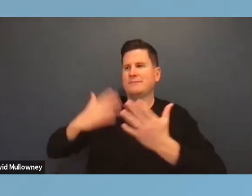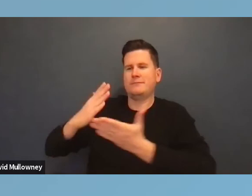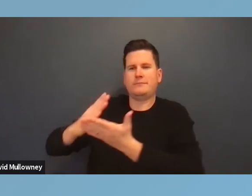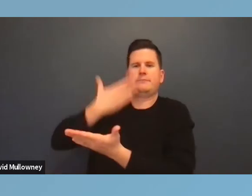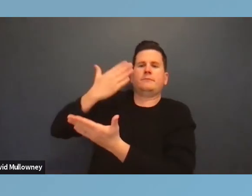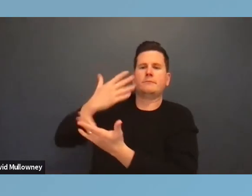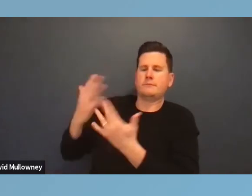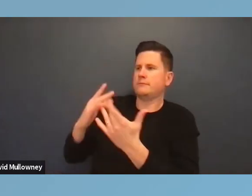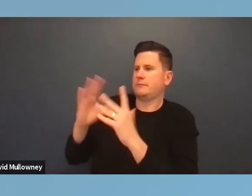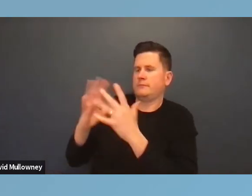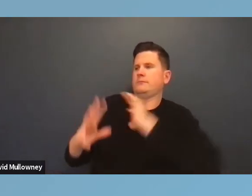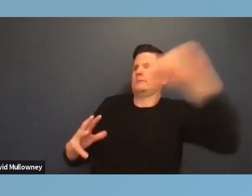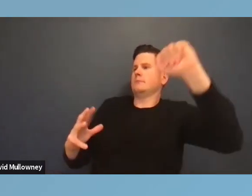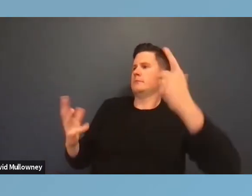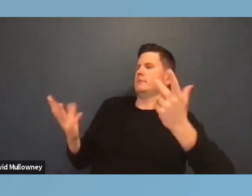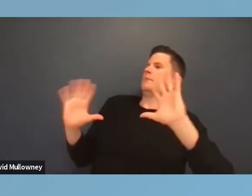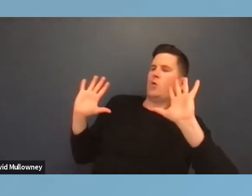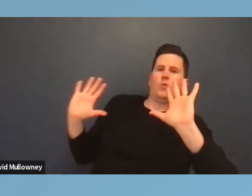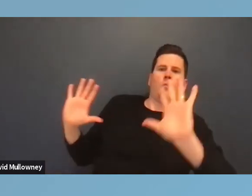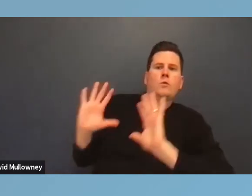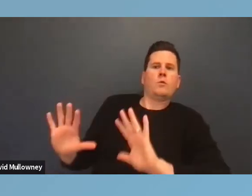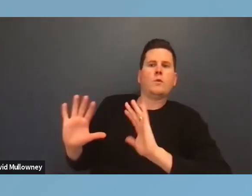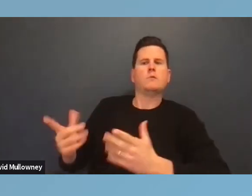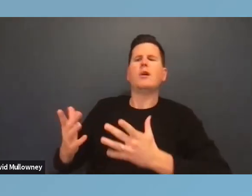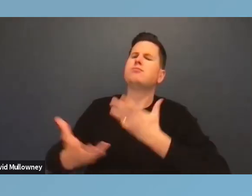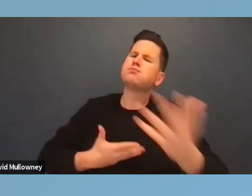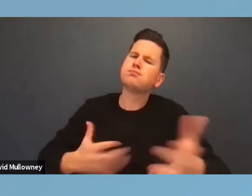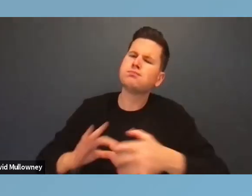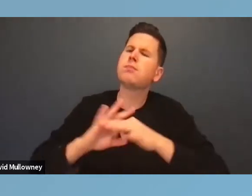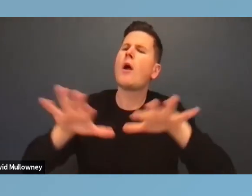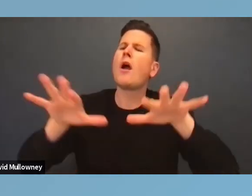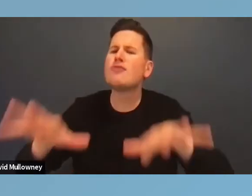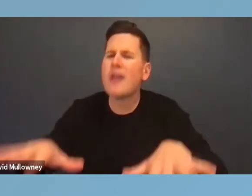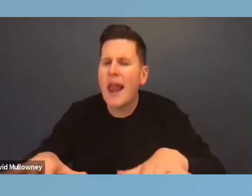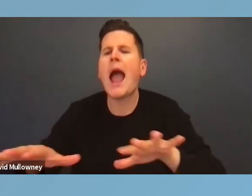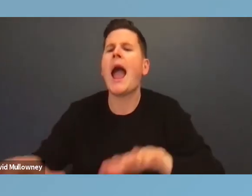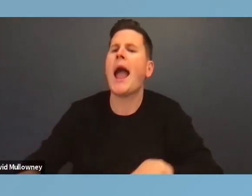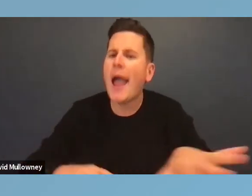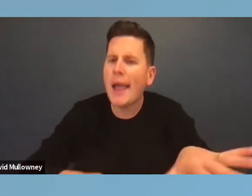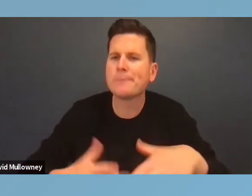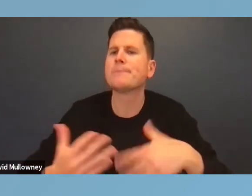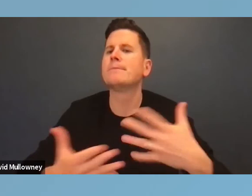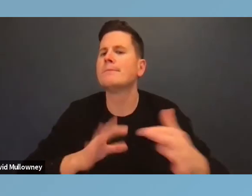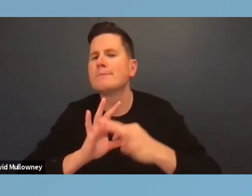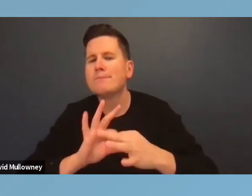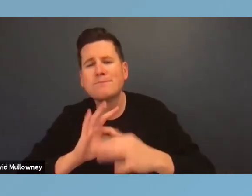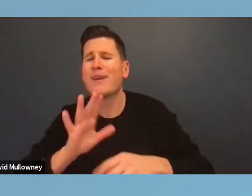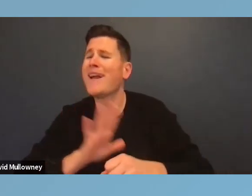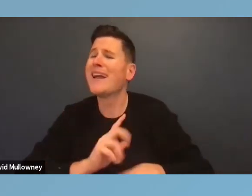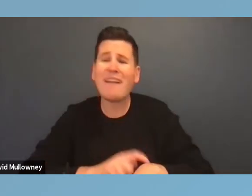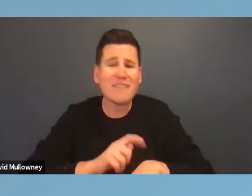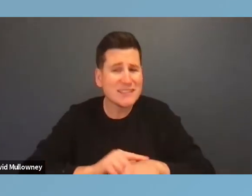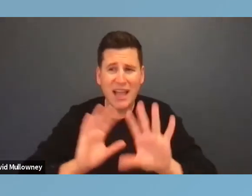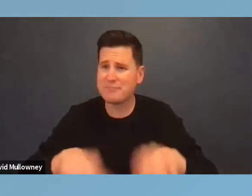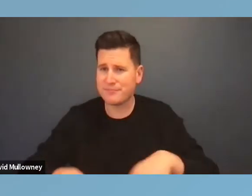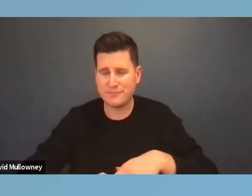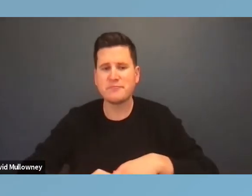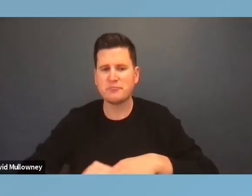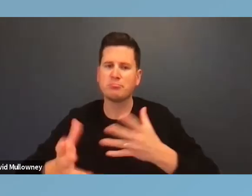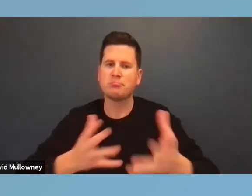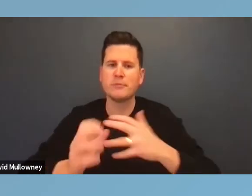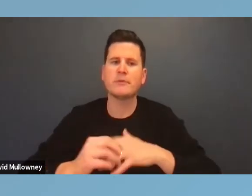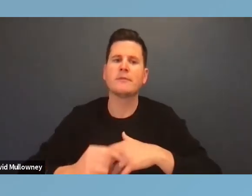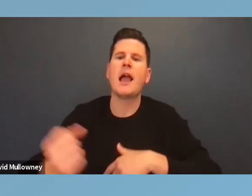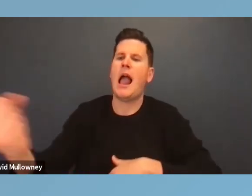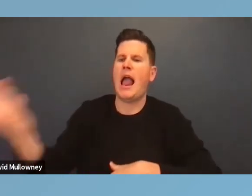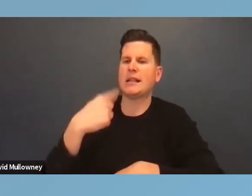introductory conversation, much that they would with a hearing person. So have them come in, build a bond,